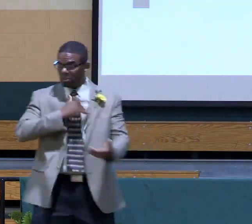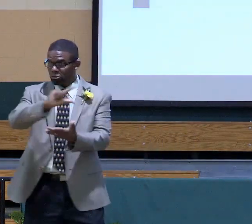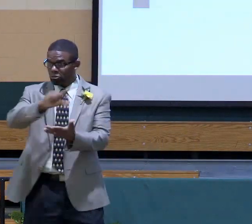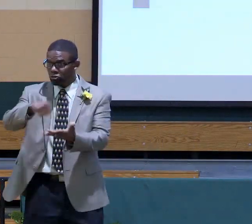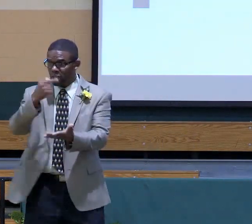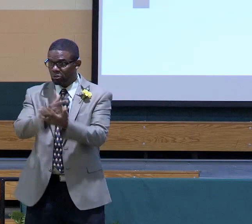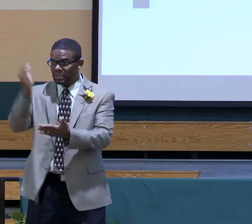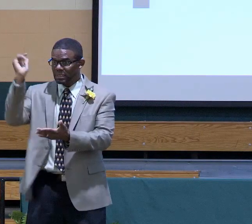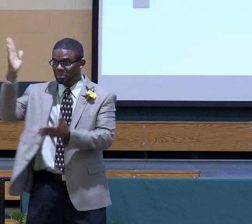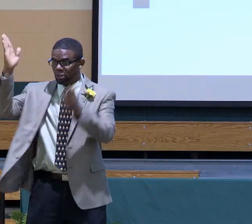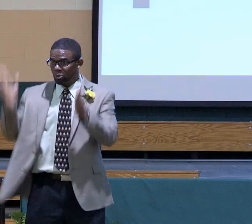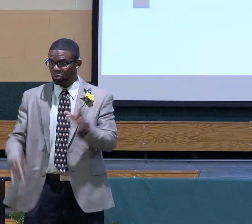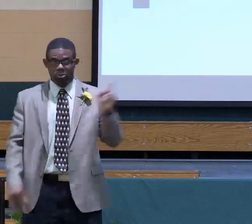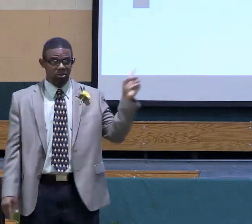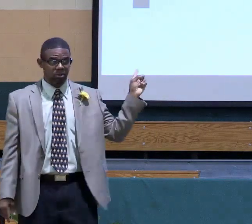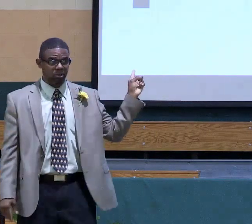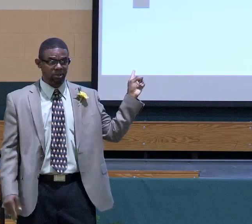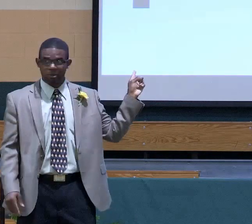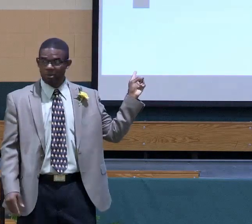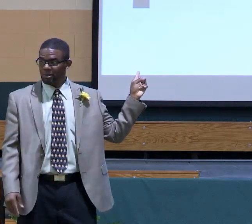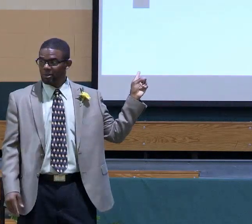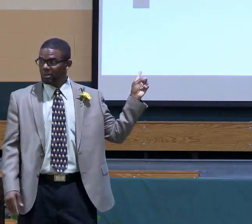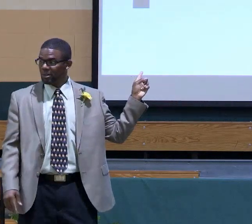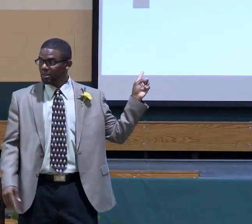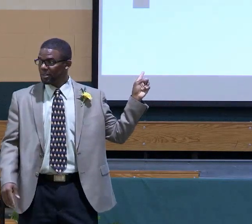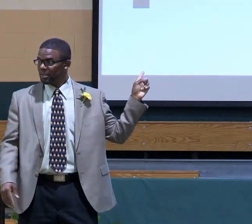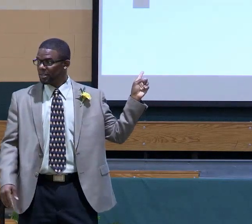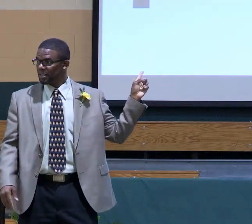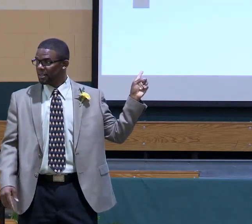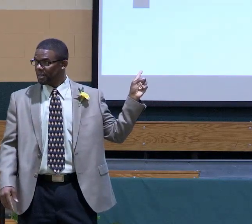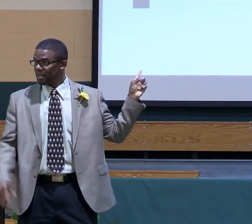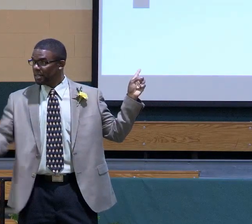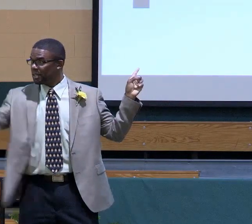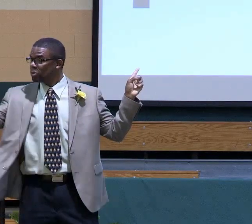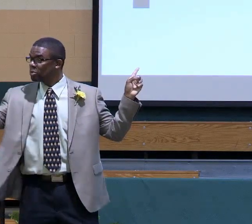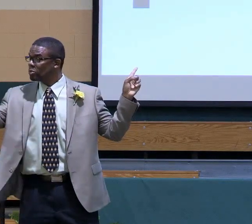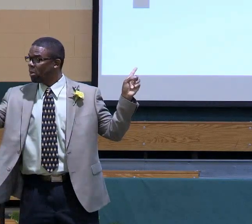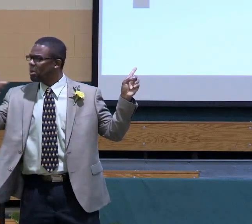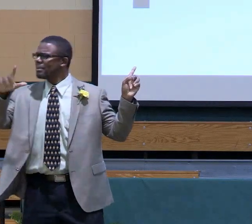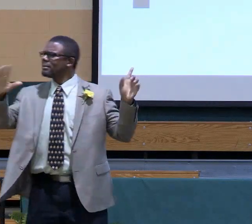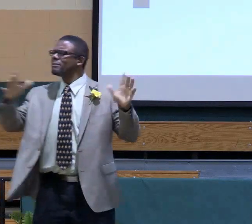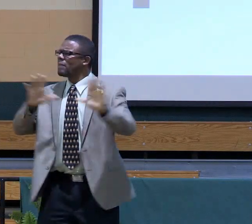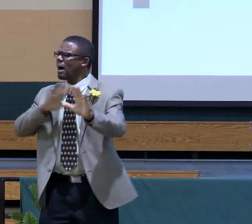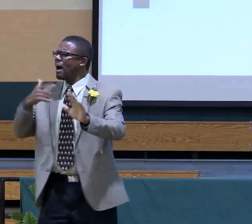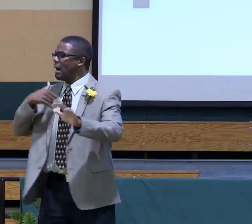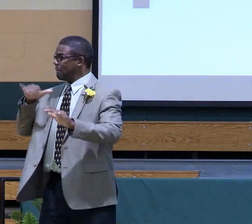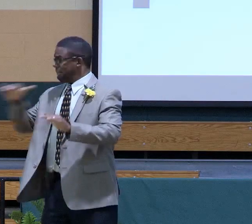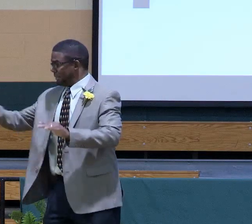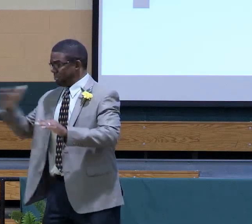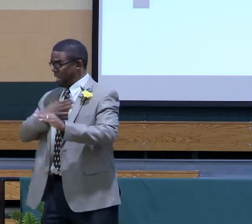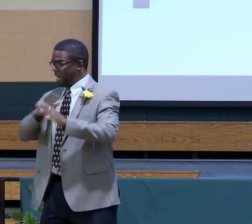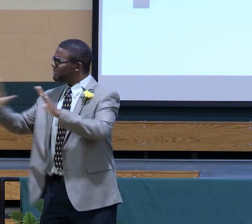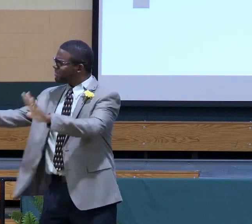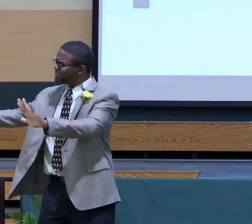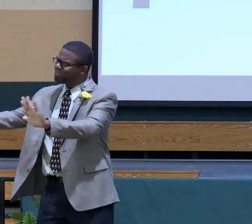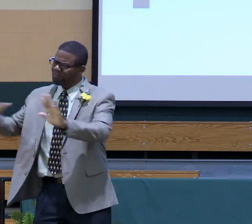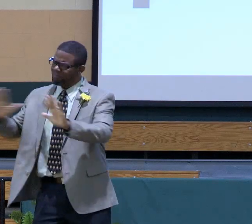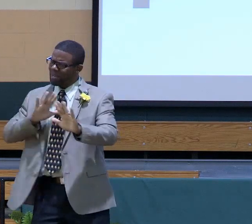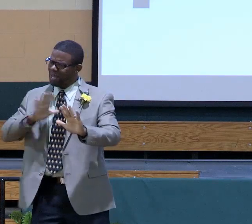Okay, this was my commencement speaker at my graduation. Okay. So my